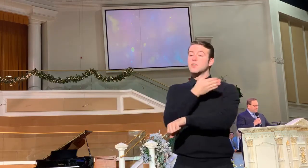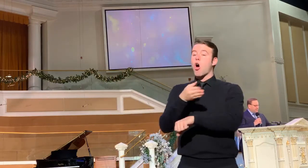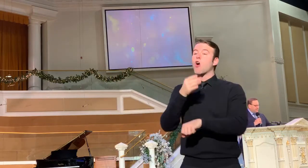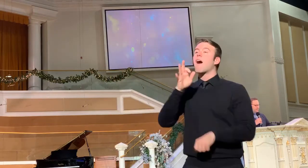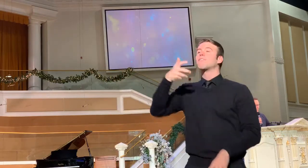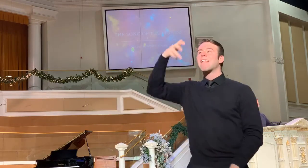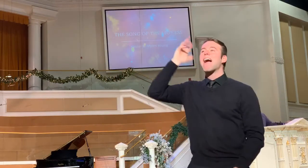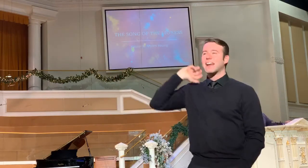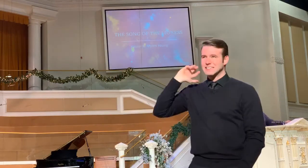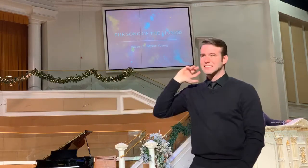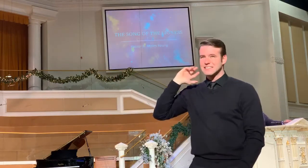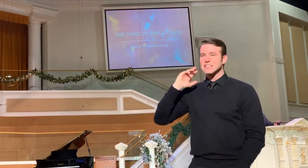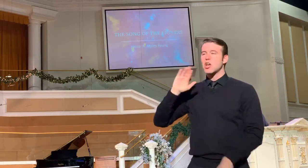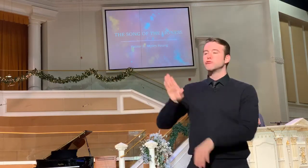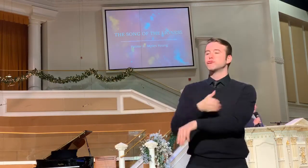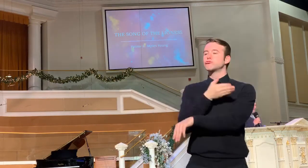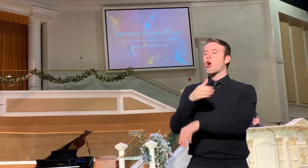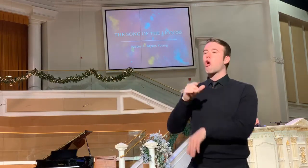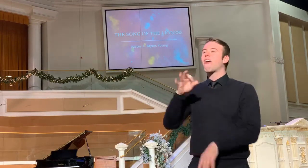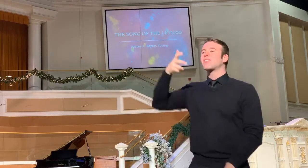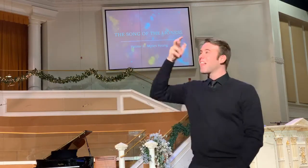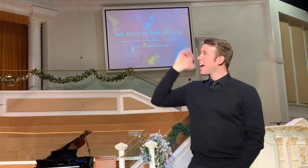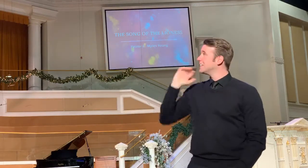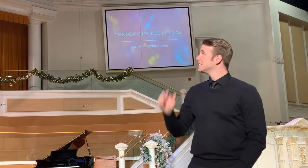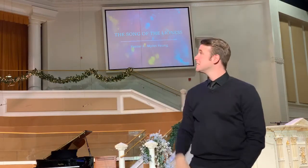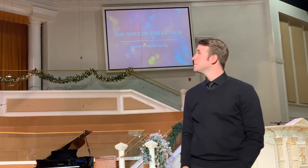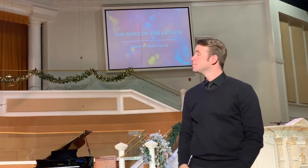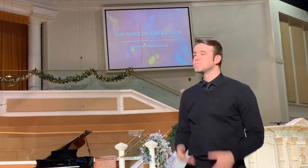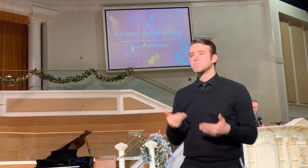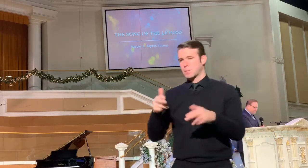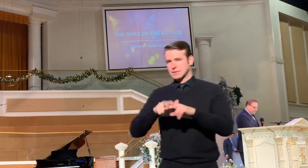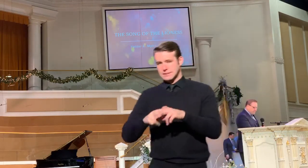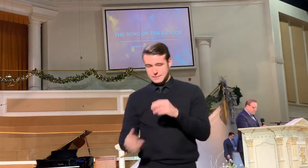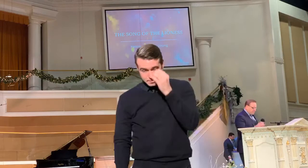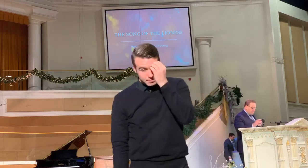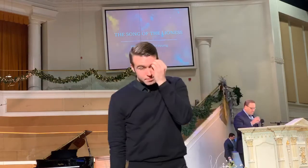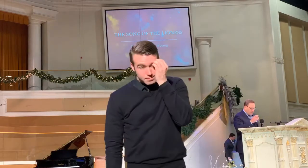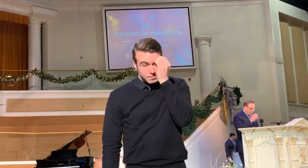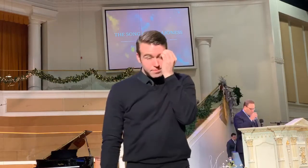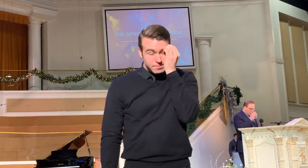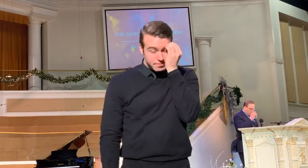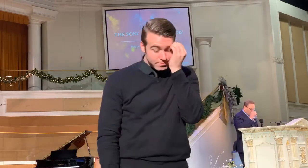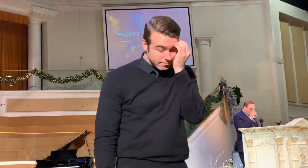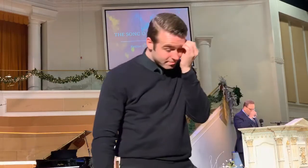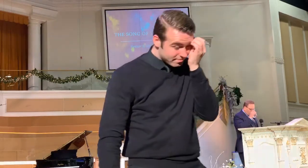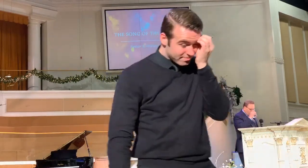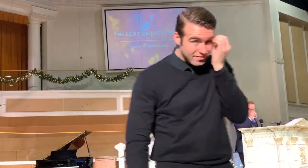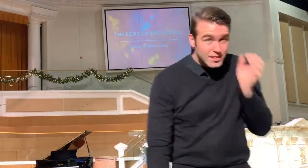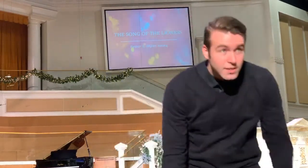lioness. The song of the lioness. You may be seated.